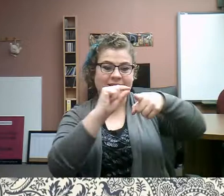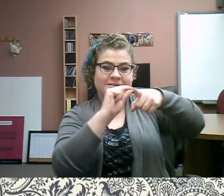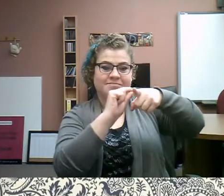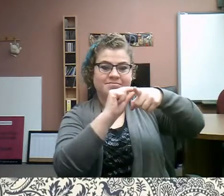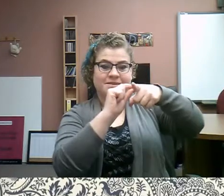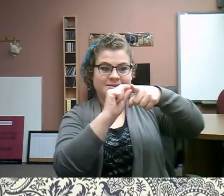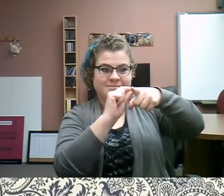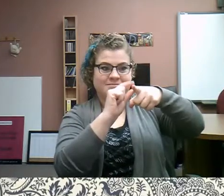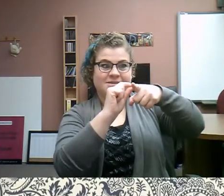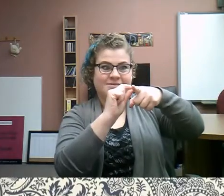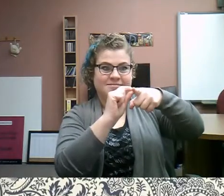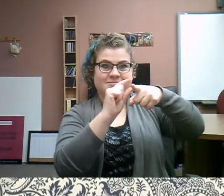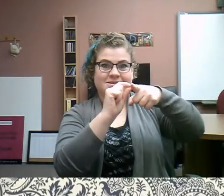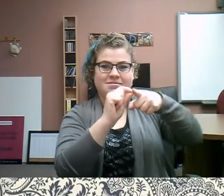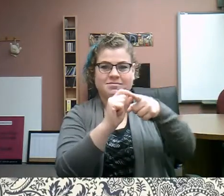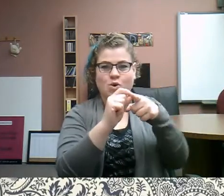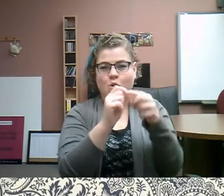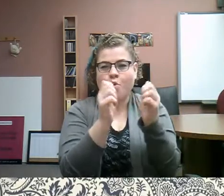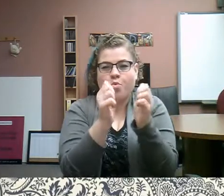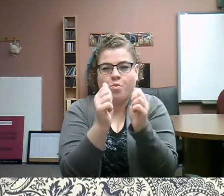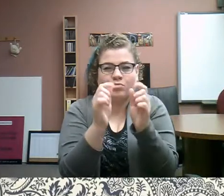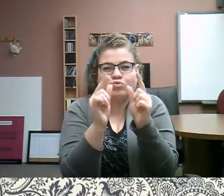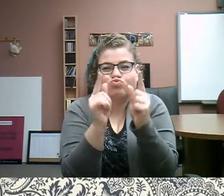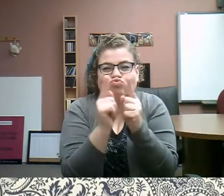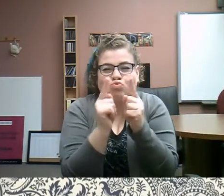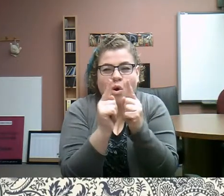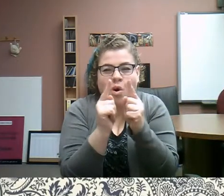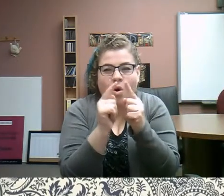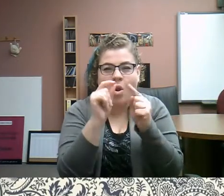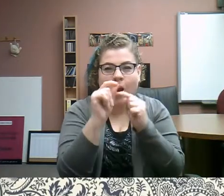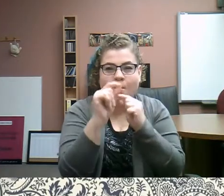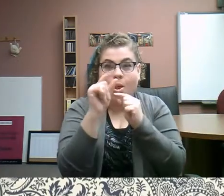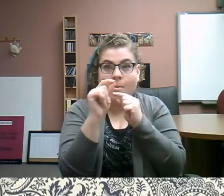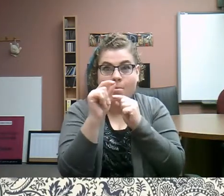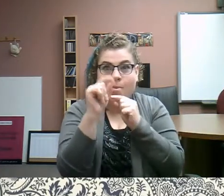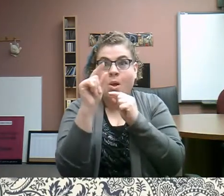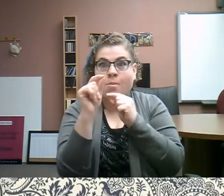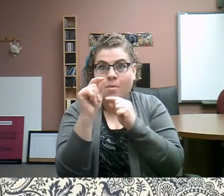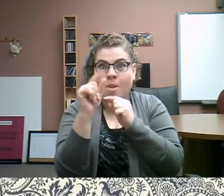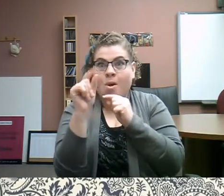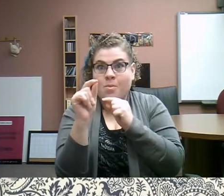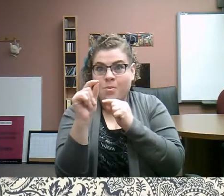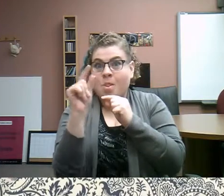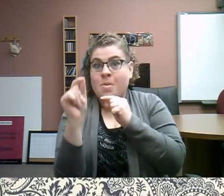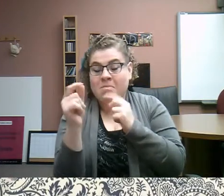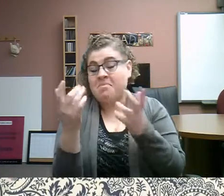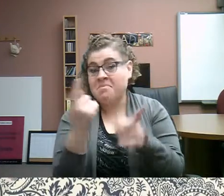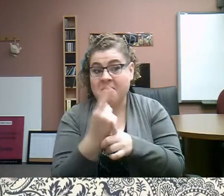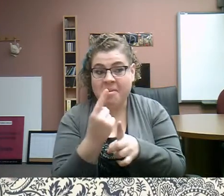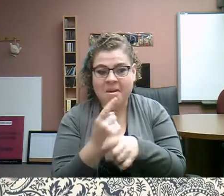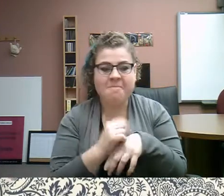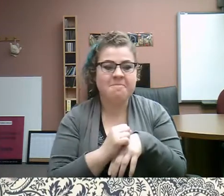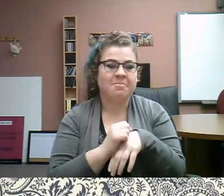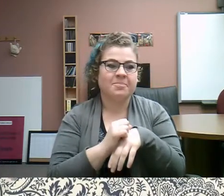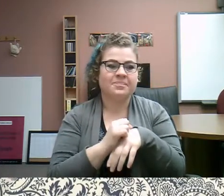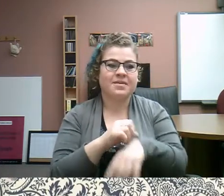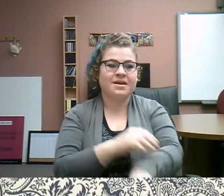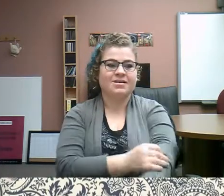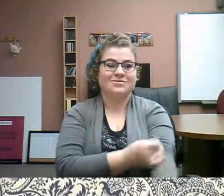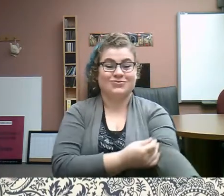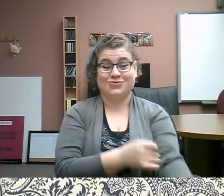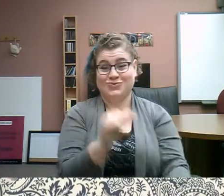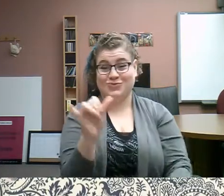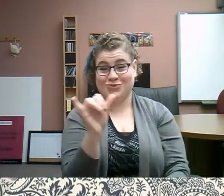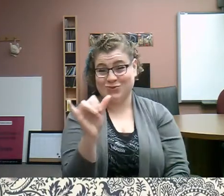As well for the sign of peas. Peas are really small and they're like little bubbles, sort of. So you would do those